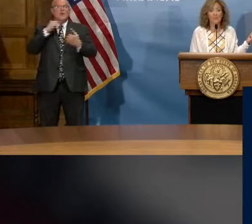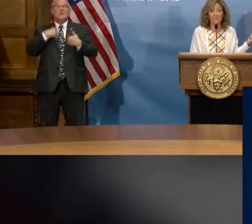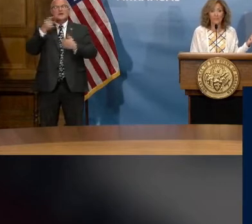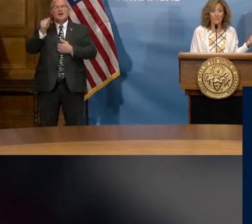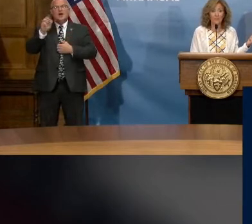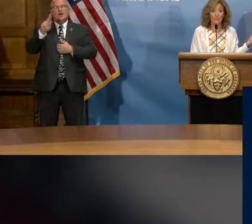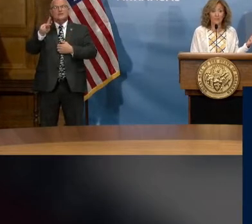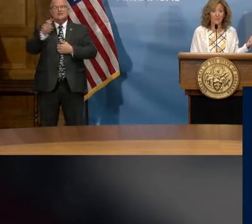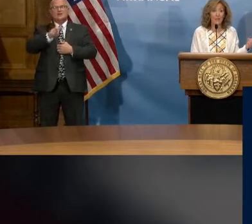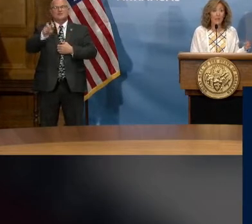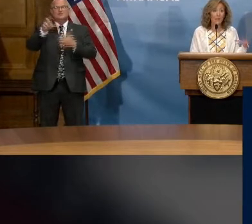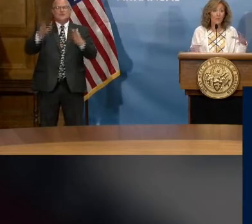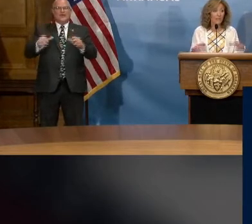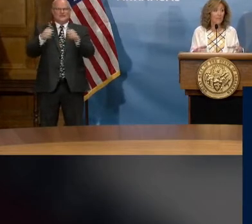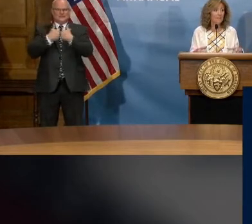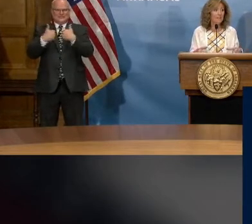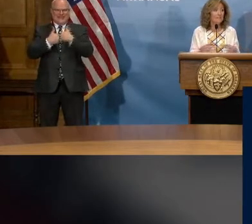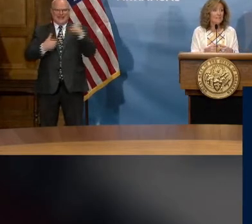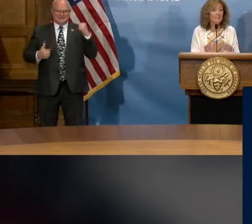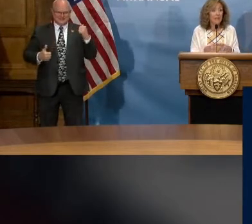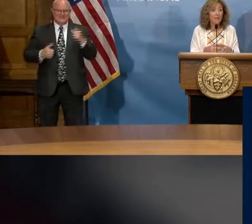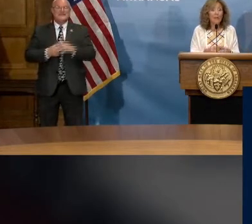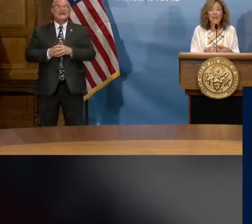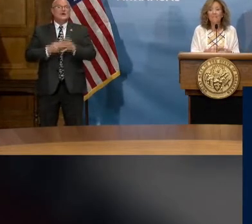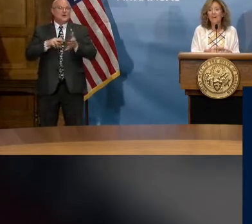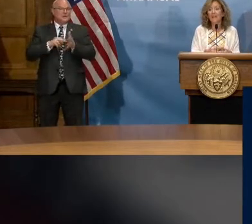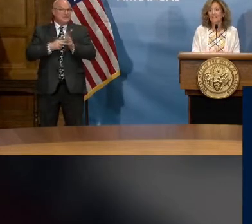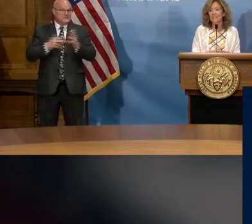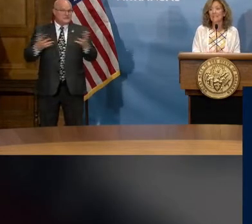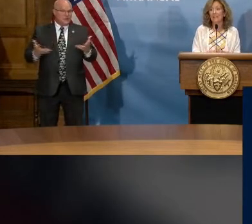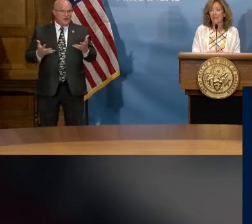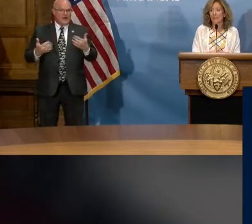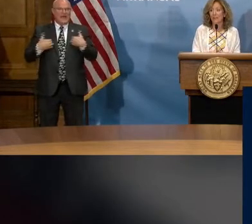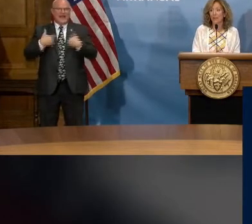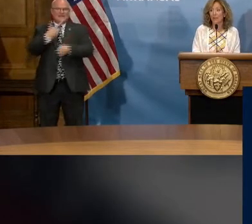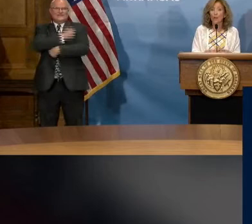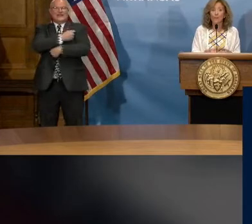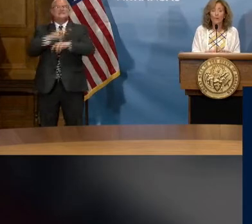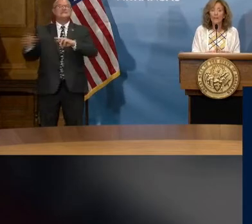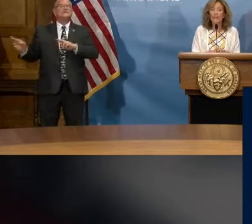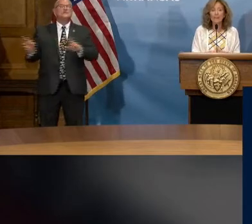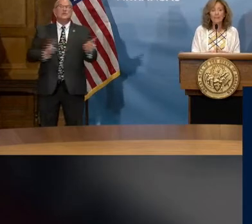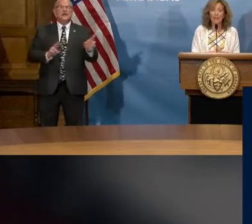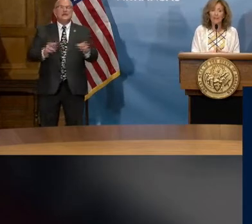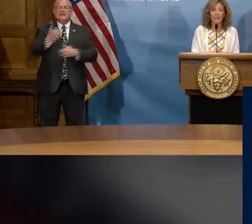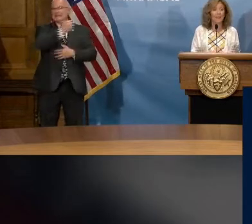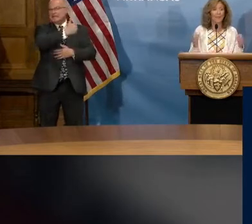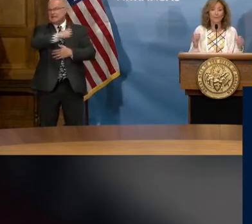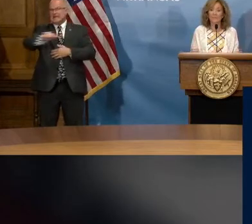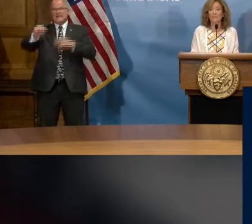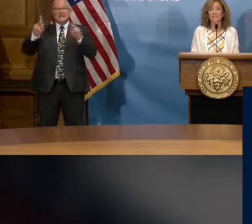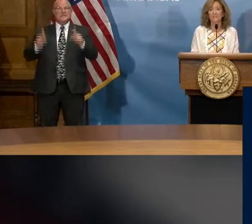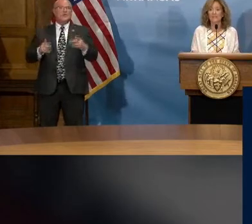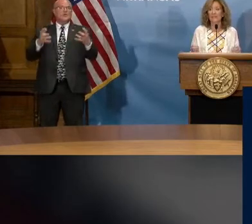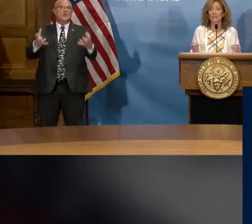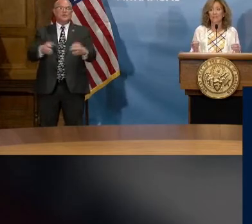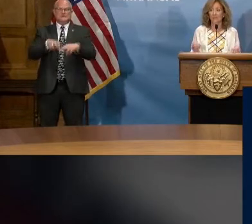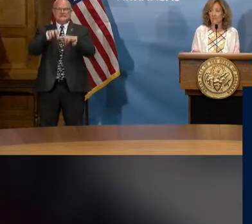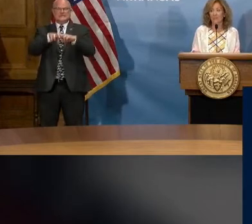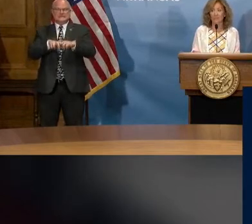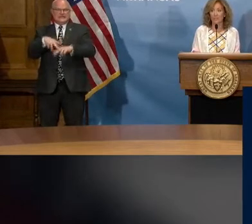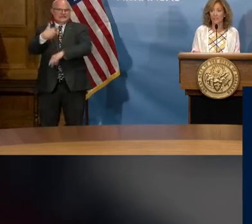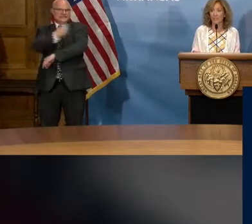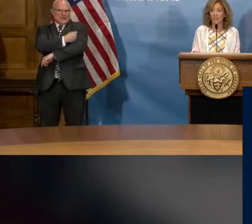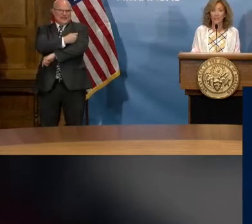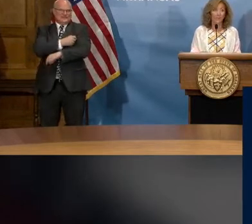the Arkansas Travelers game. And what that means is they will have vaccine out there for anybody that wants to sit down